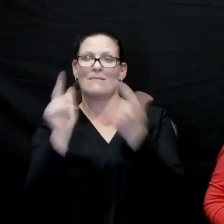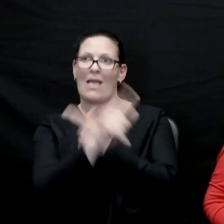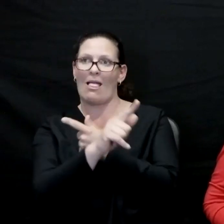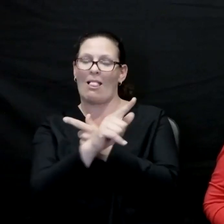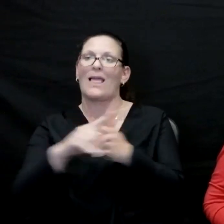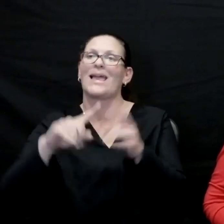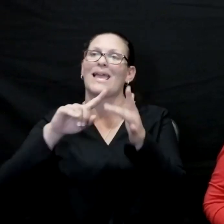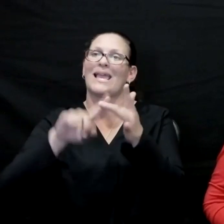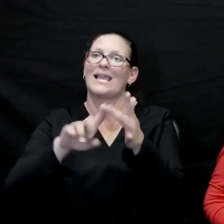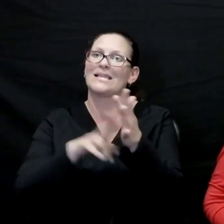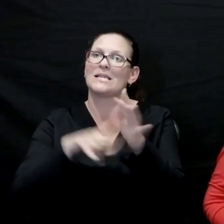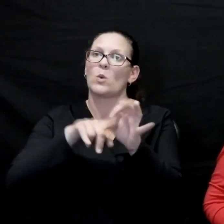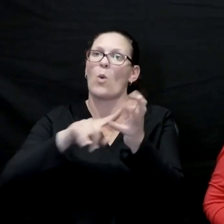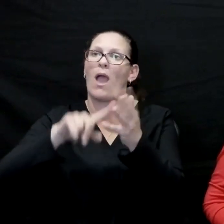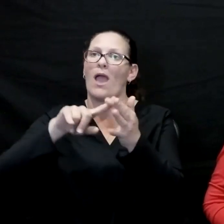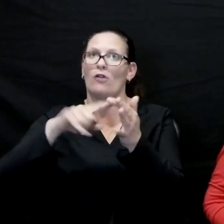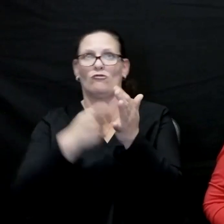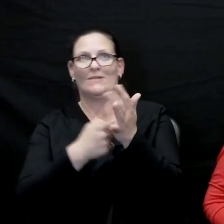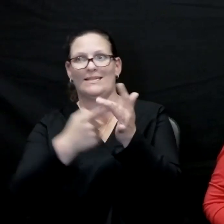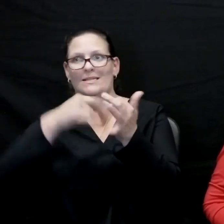inquiries@ndis.gov.au is your entry point.